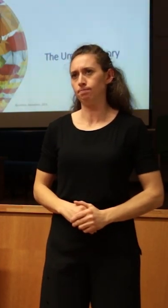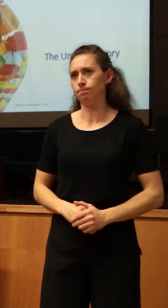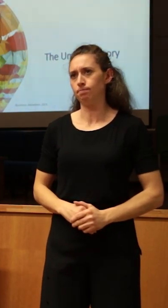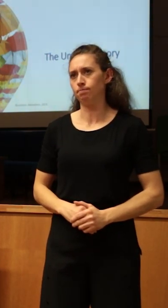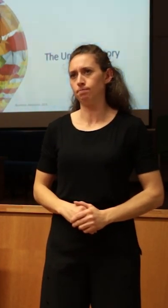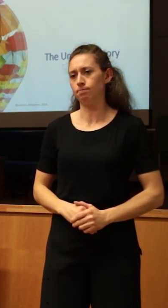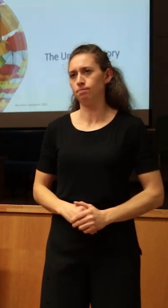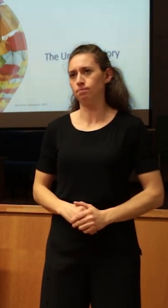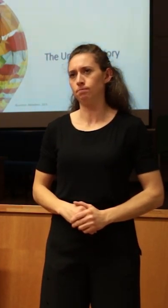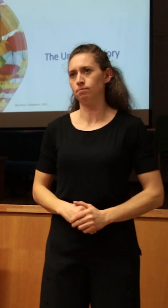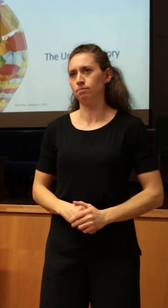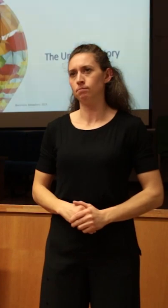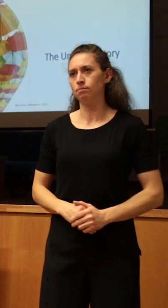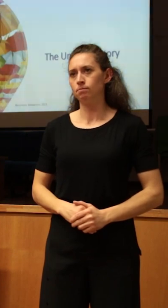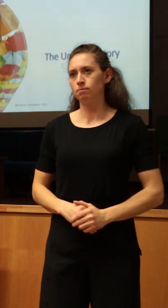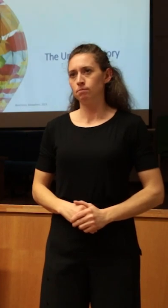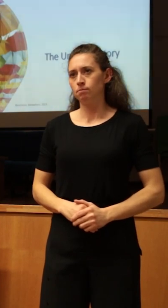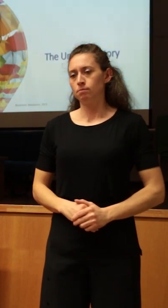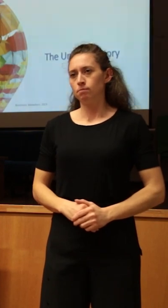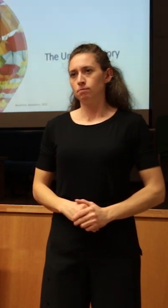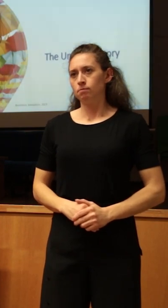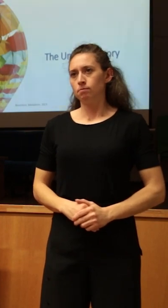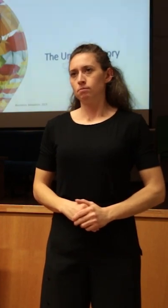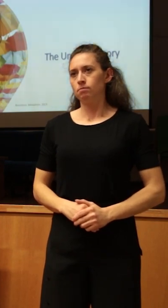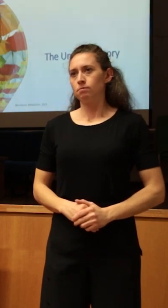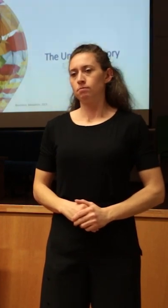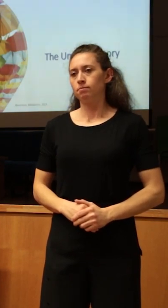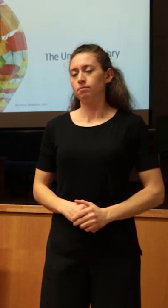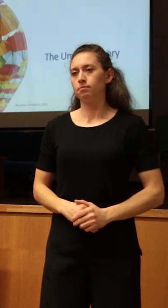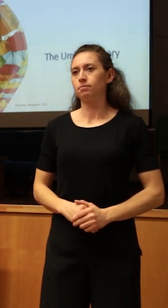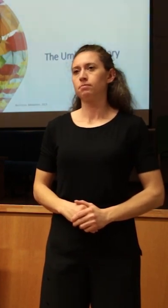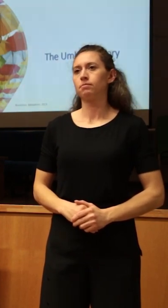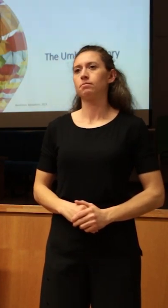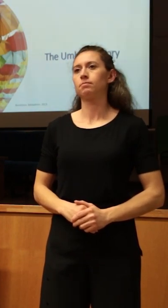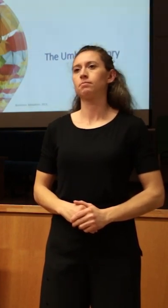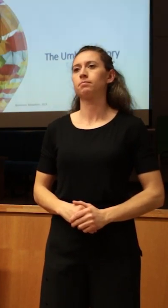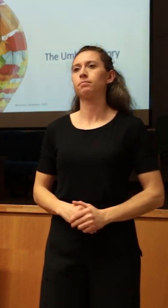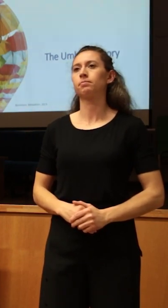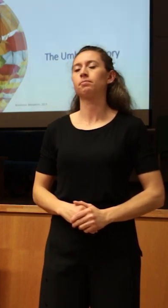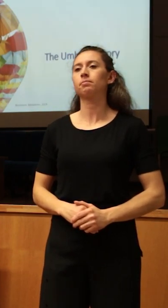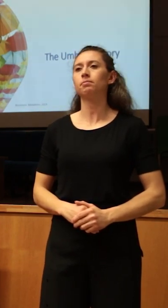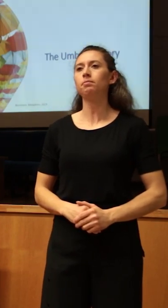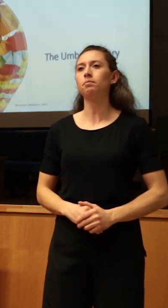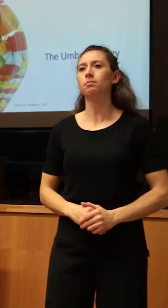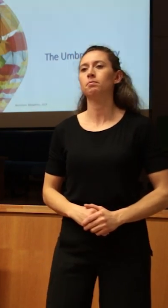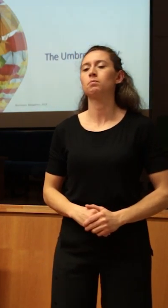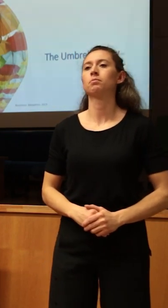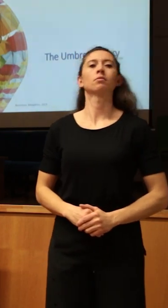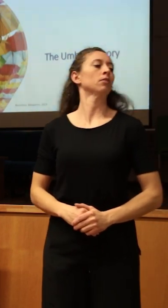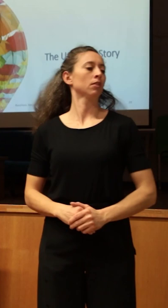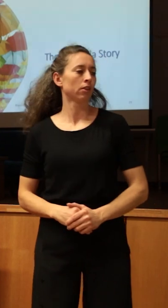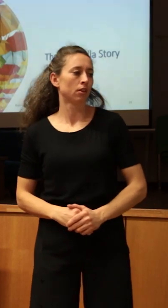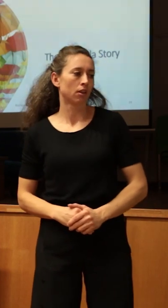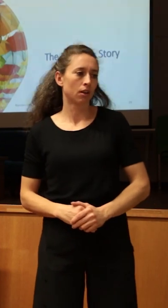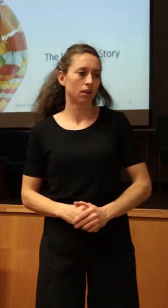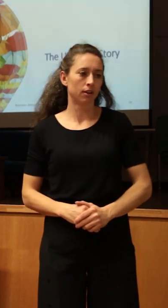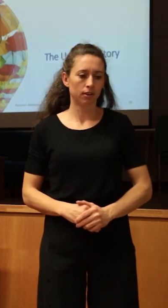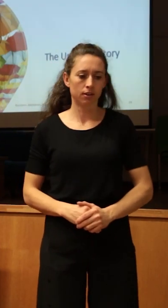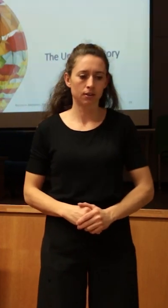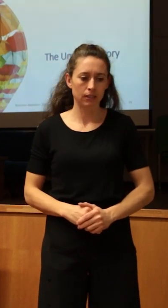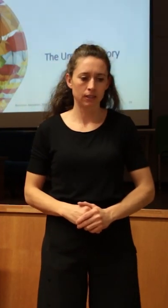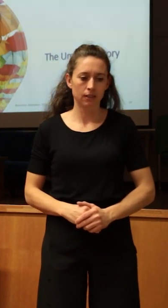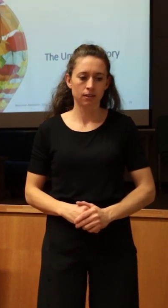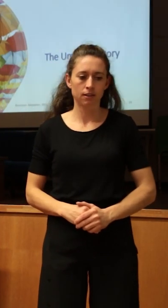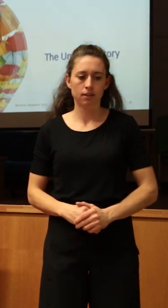I'd say both, but I would say the process, the therapeutic part is a process. The process is